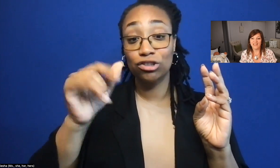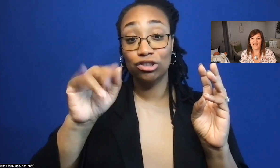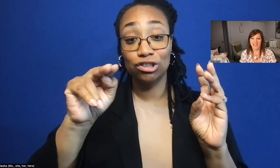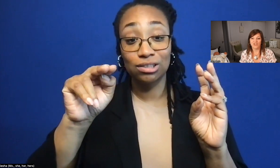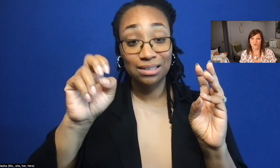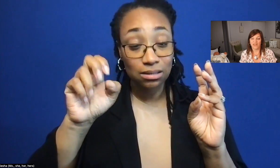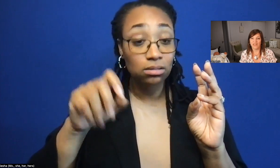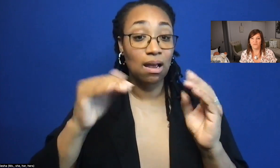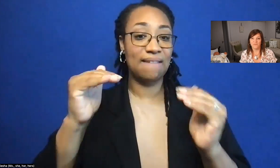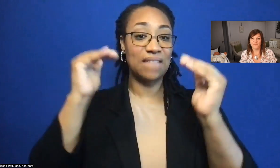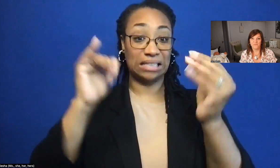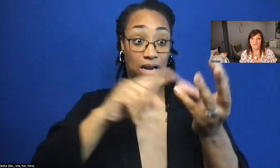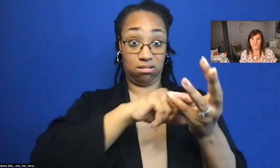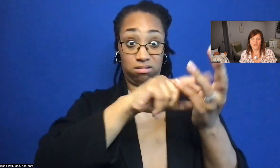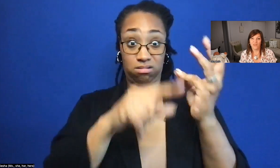Hygeia Enjoy,